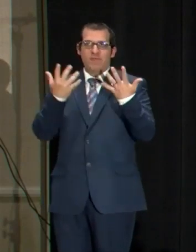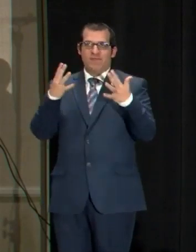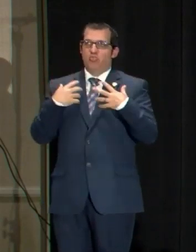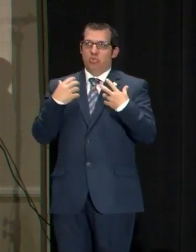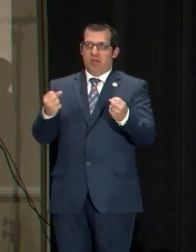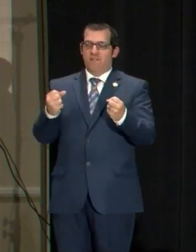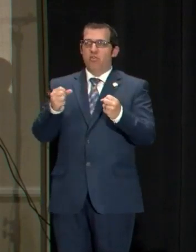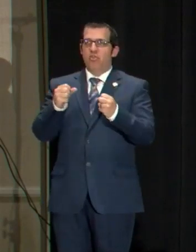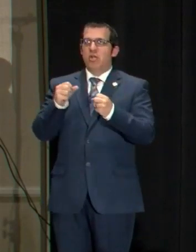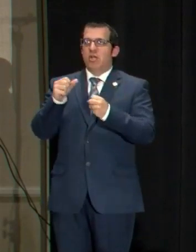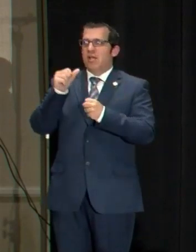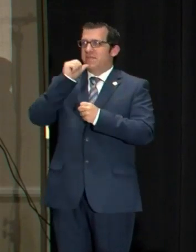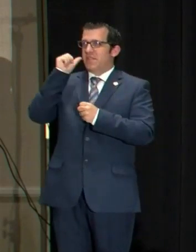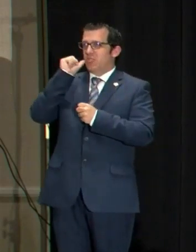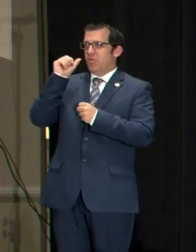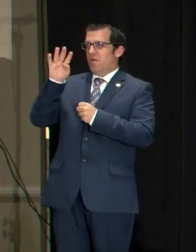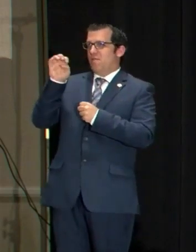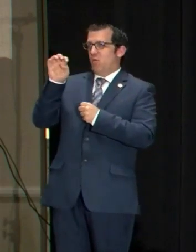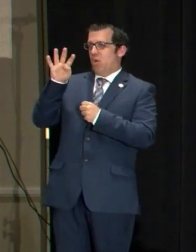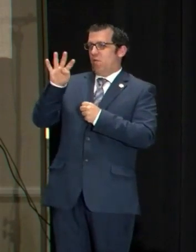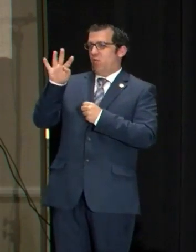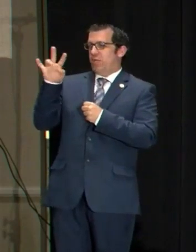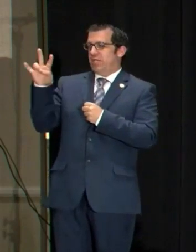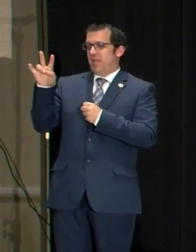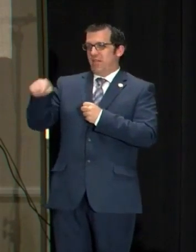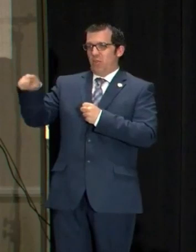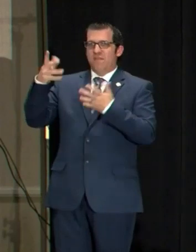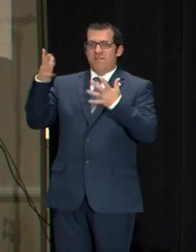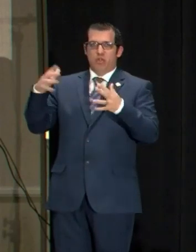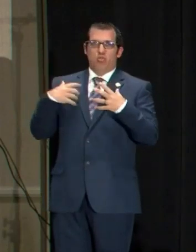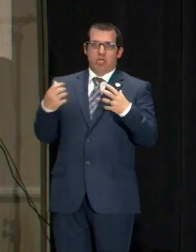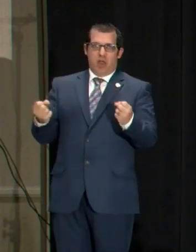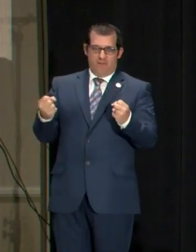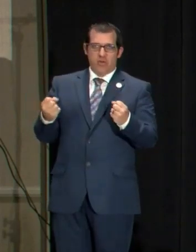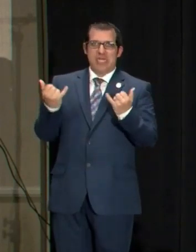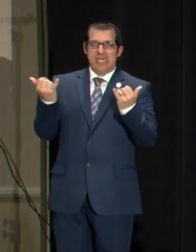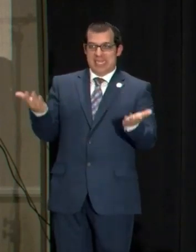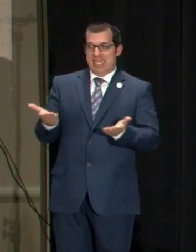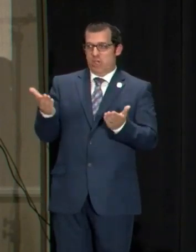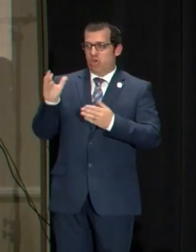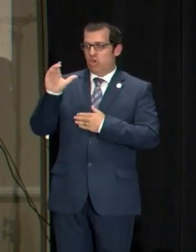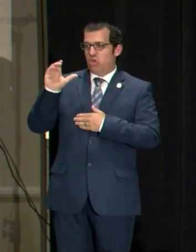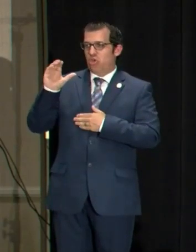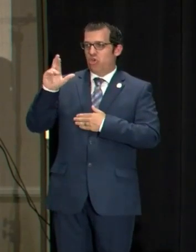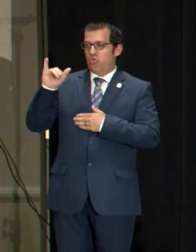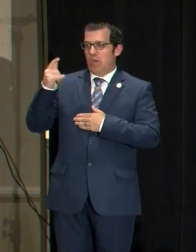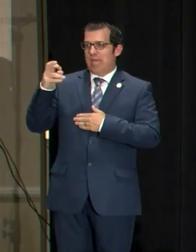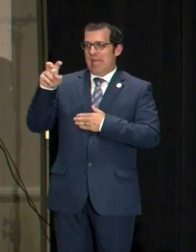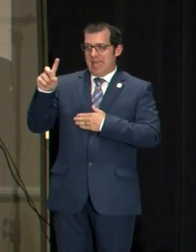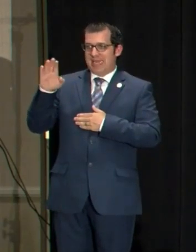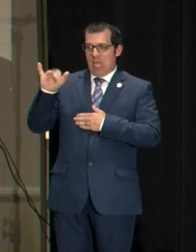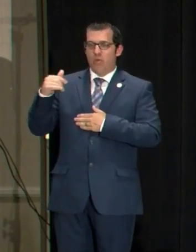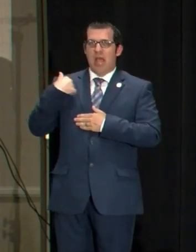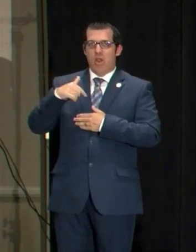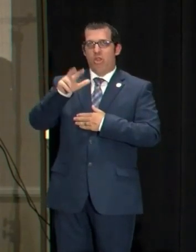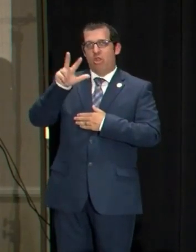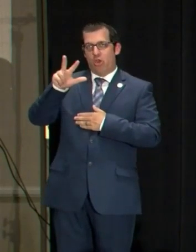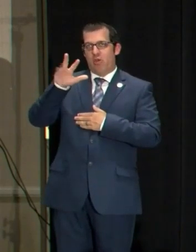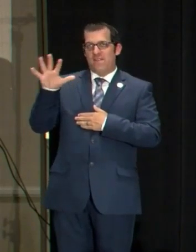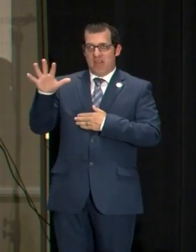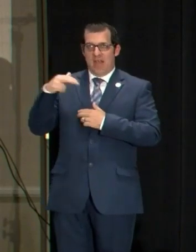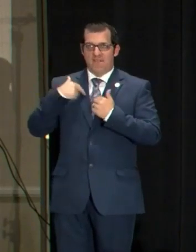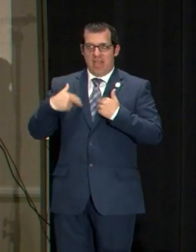of yesterday, 447 had recovered. Now, here in Craighead County, we've had 35 healthcare